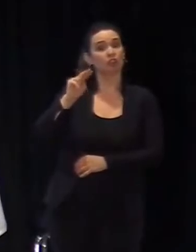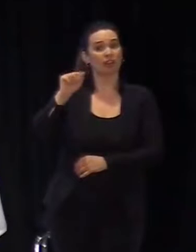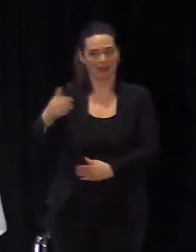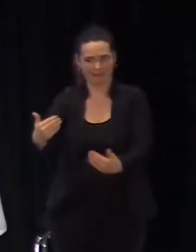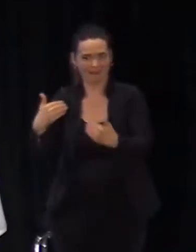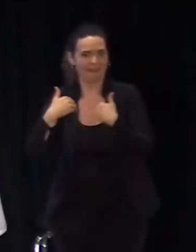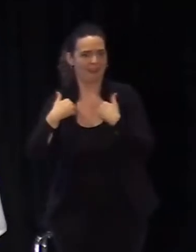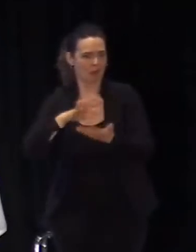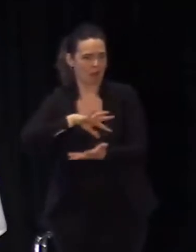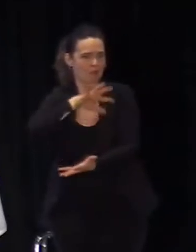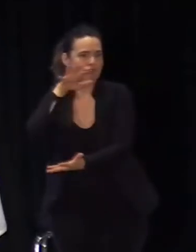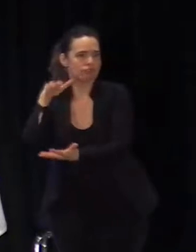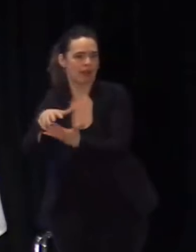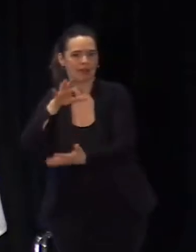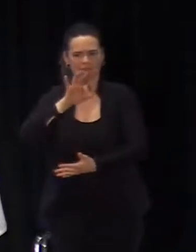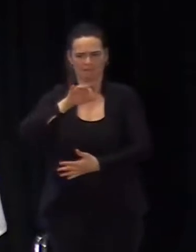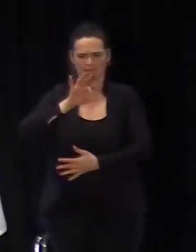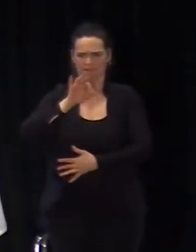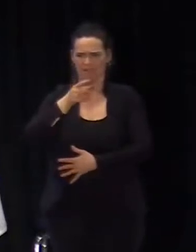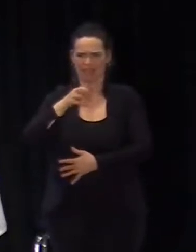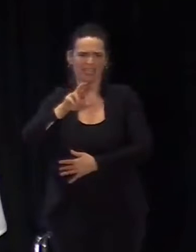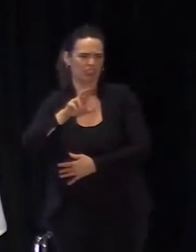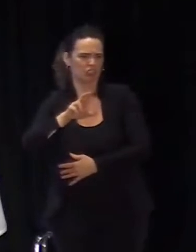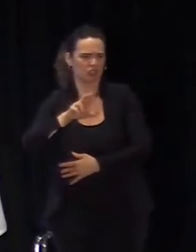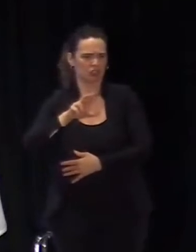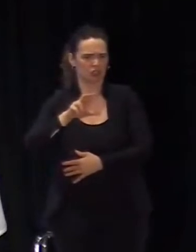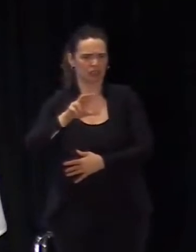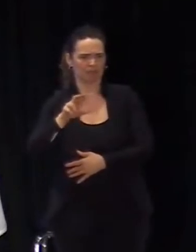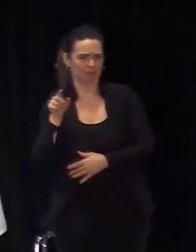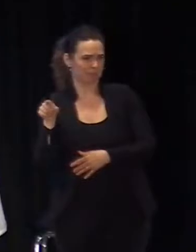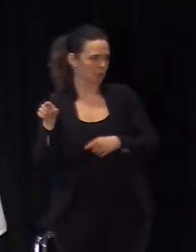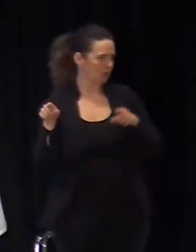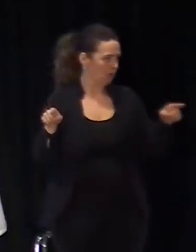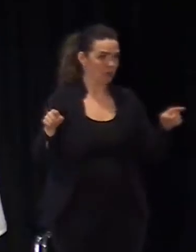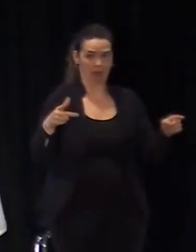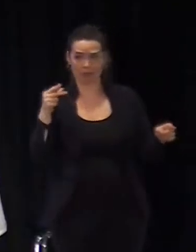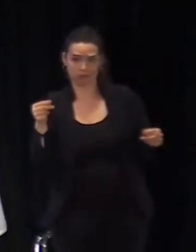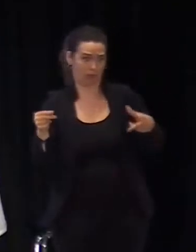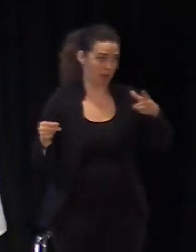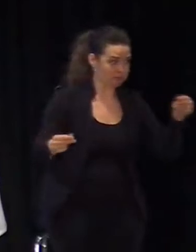3 weeks for second doses on the same day. So very busy day.